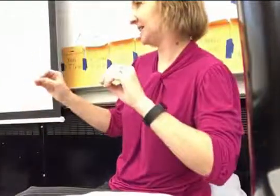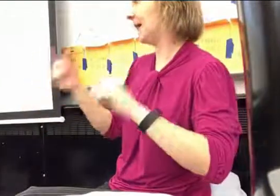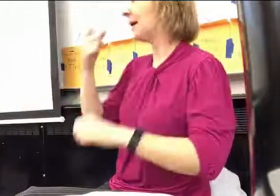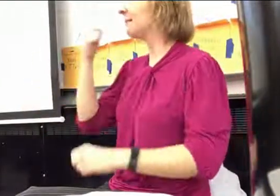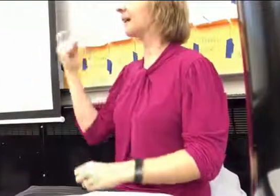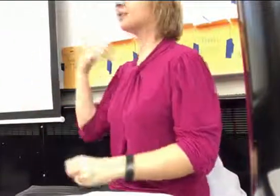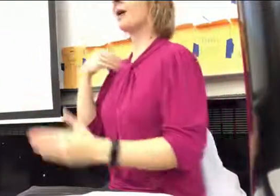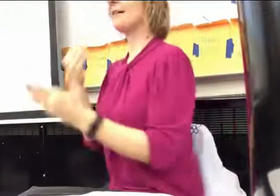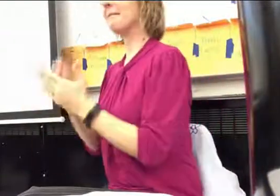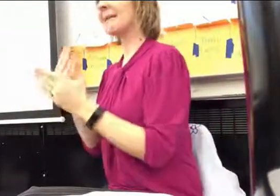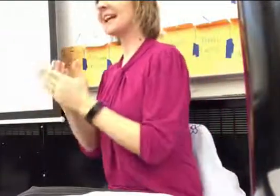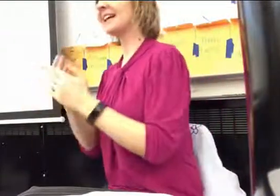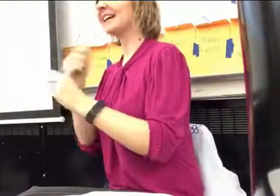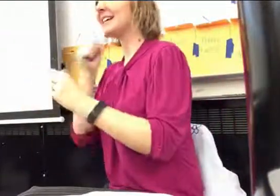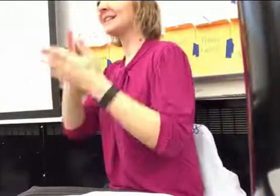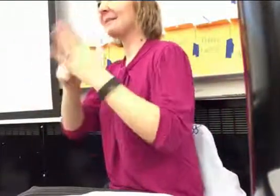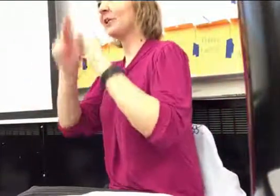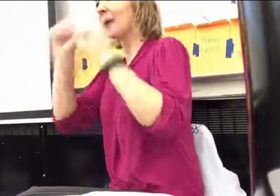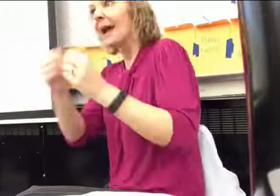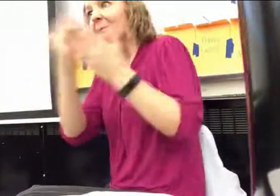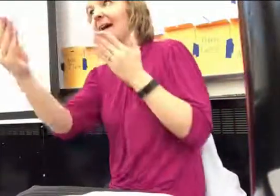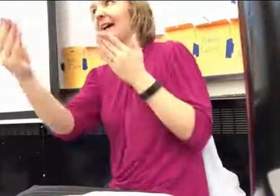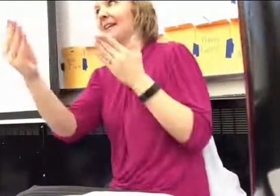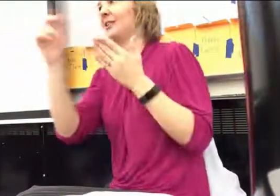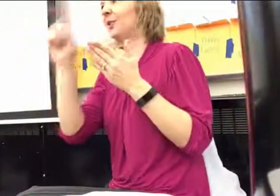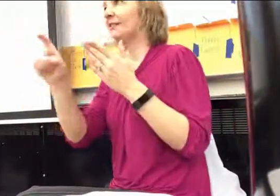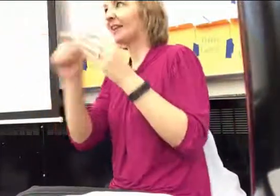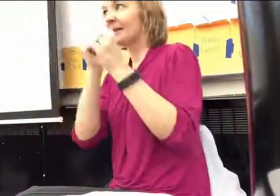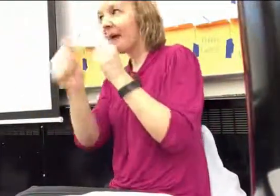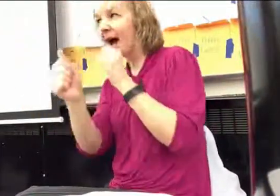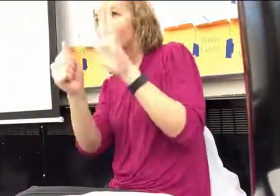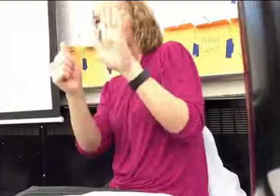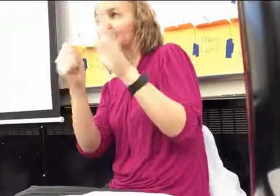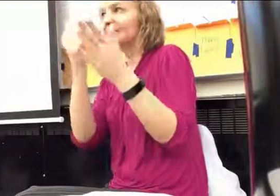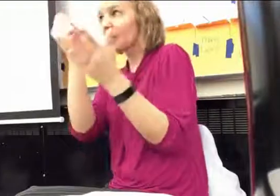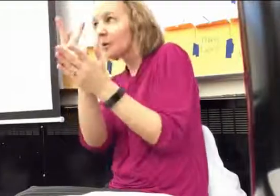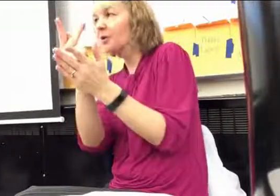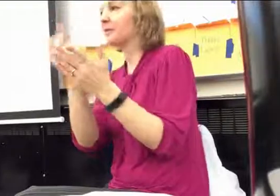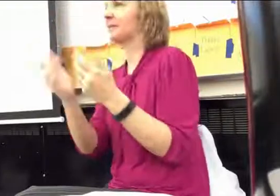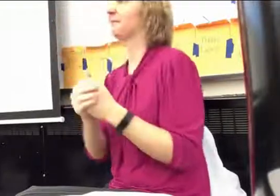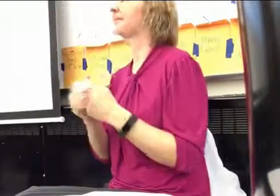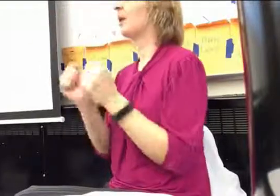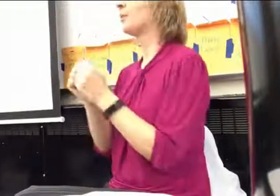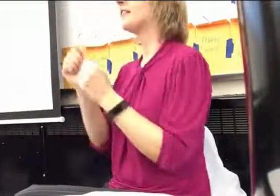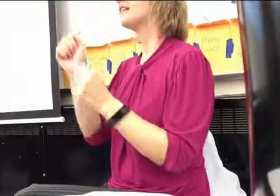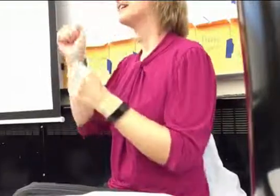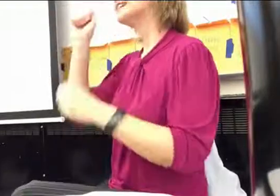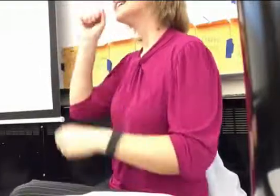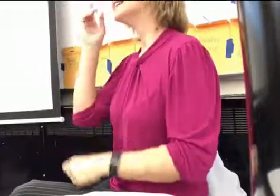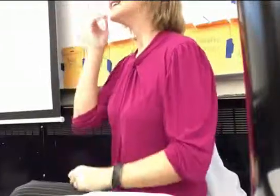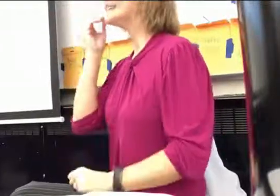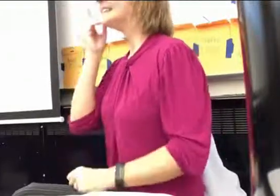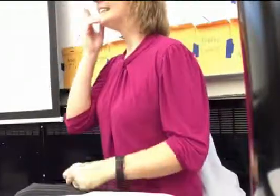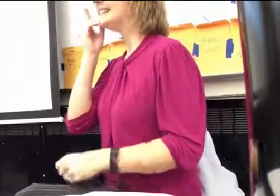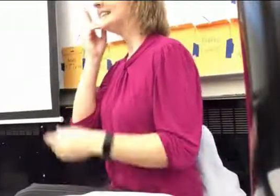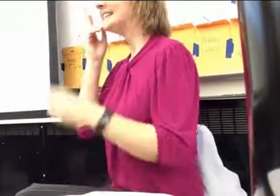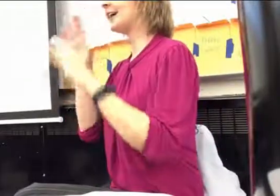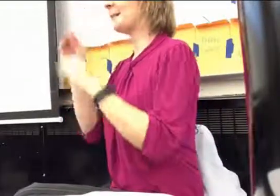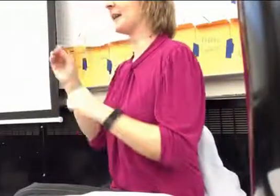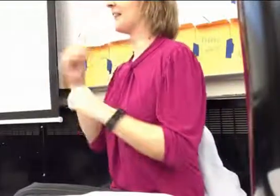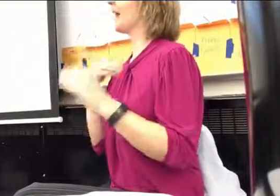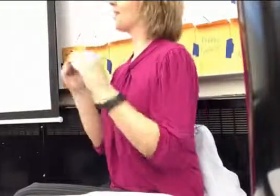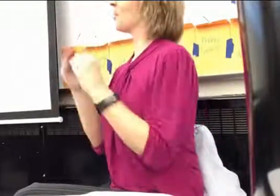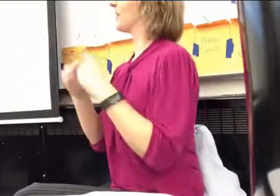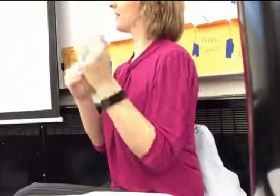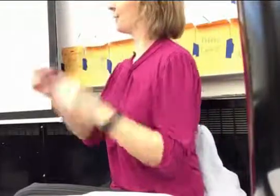have the money doesn't mean you can buy it. They have to make sure that it's legal. Now, with the Disney company, they actually have a lot more than you might think.